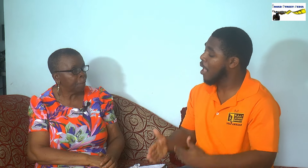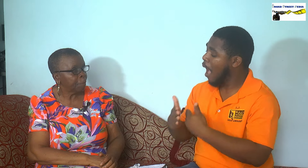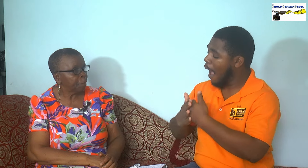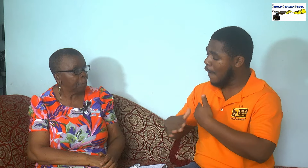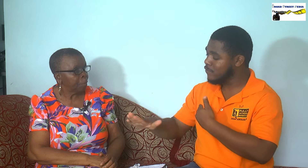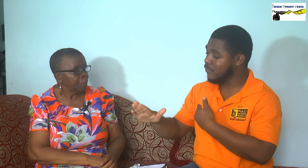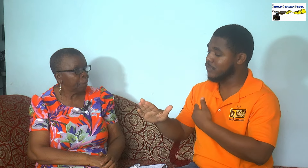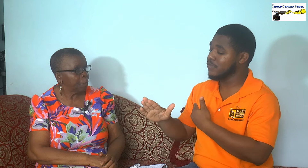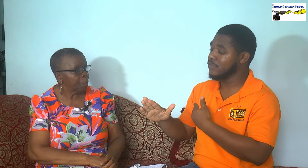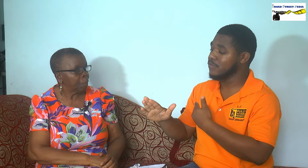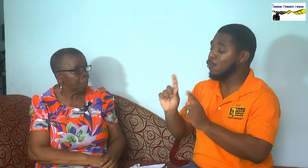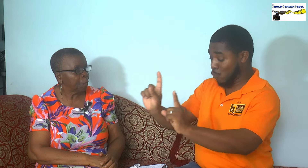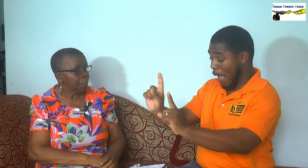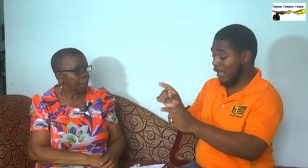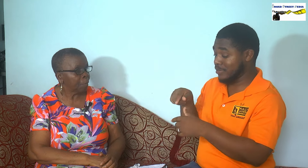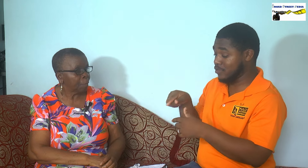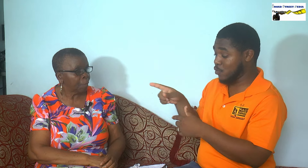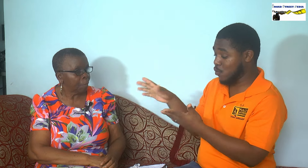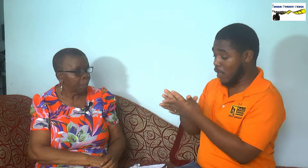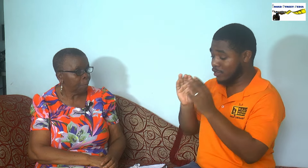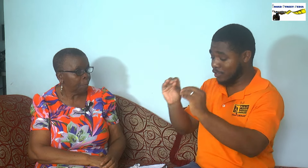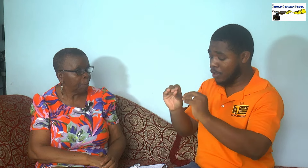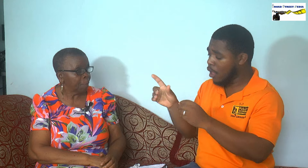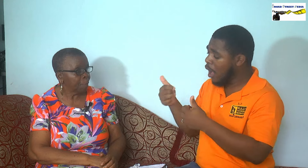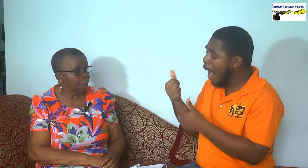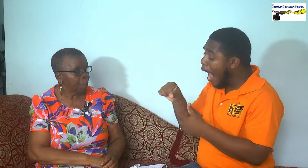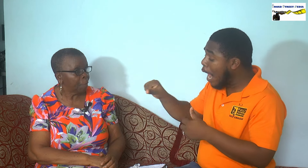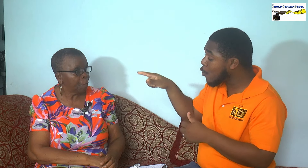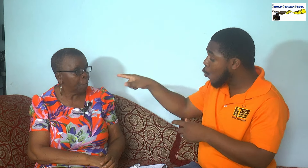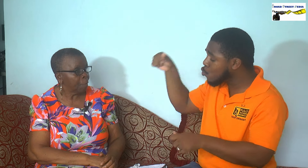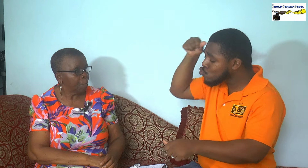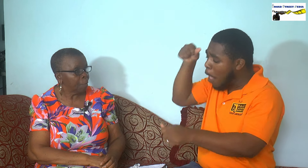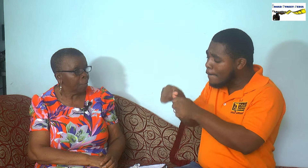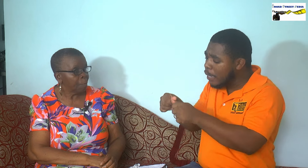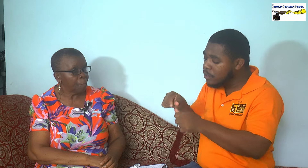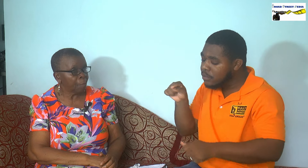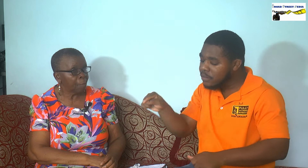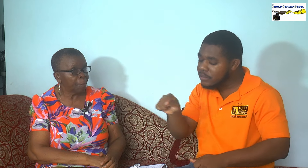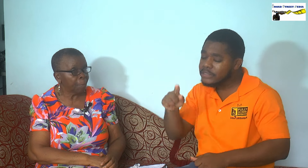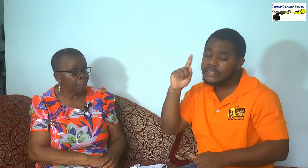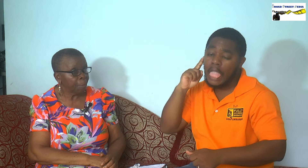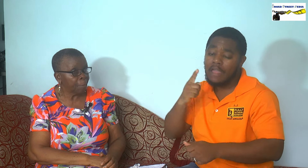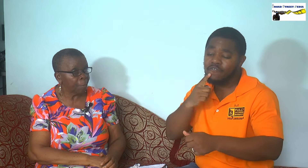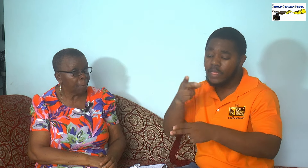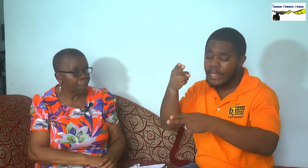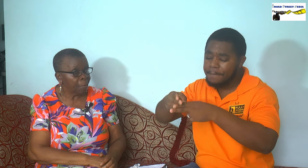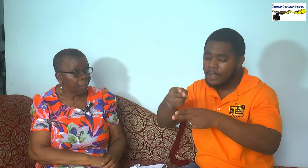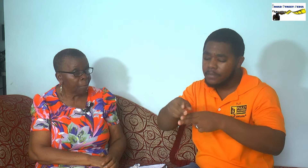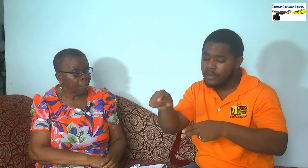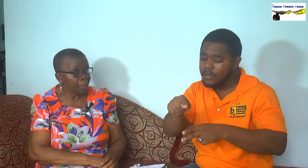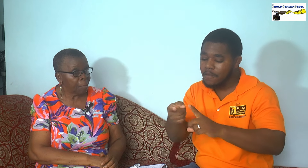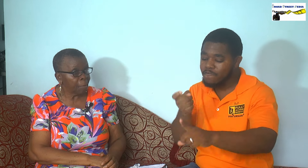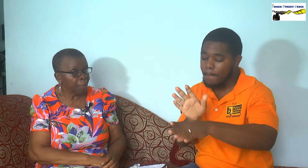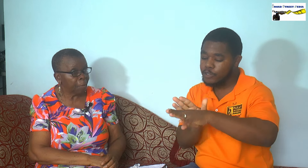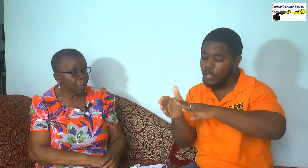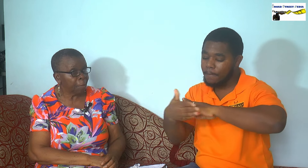Okay, that's fine. And then, okay, so you taught there. Is there anything you remember about the